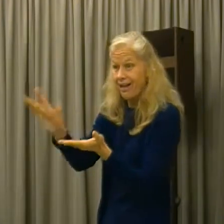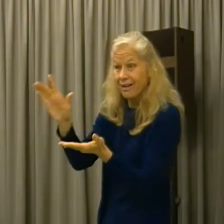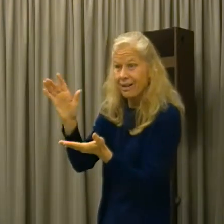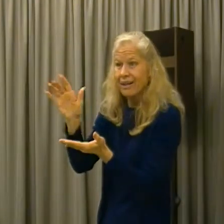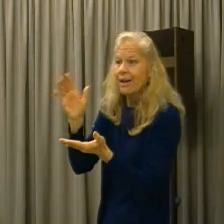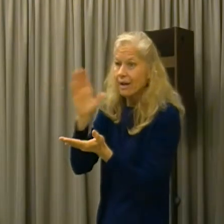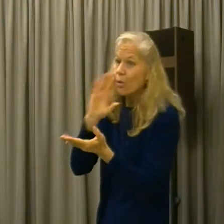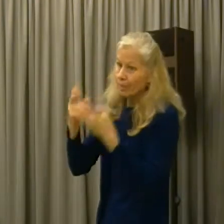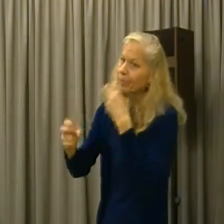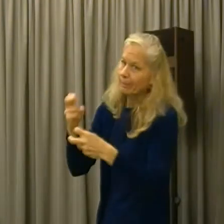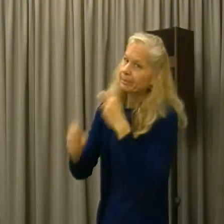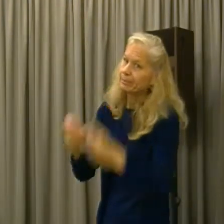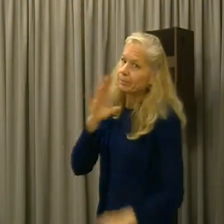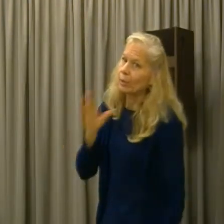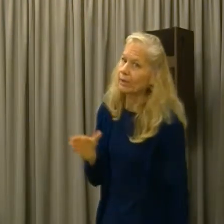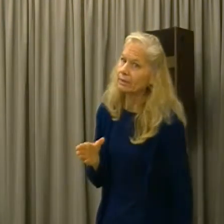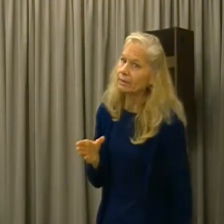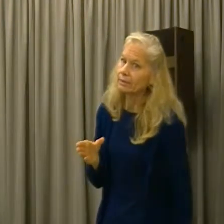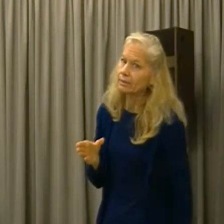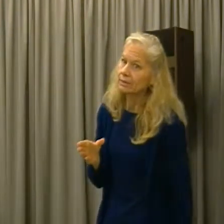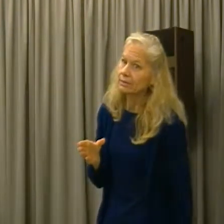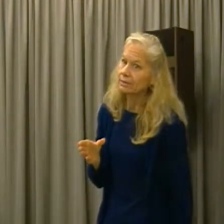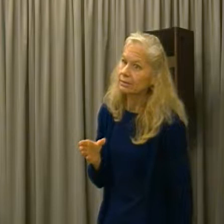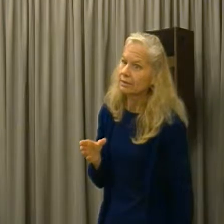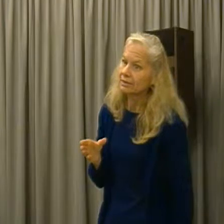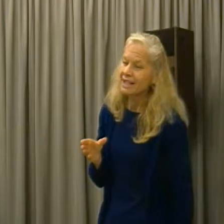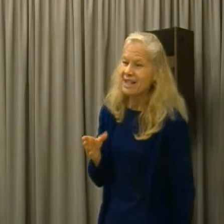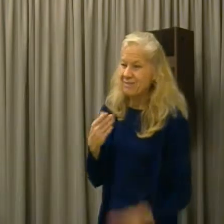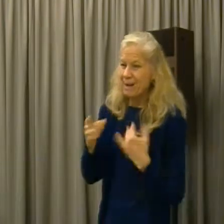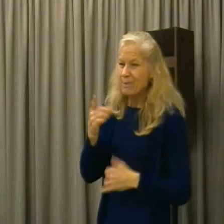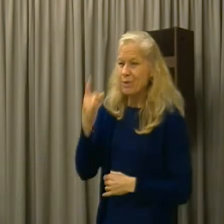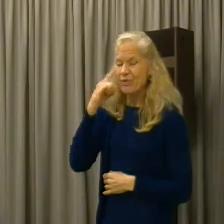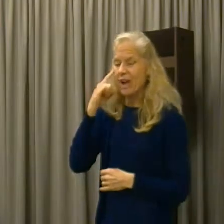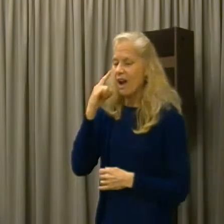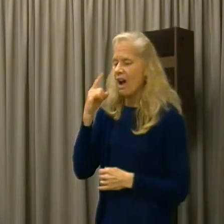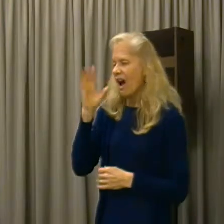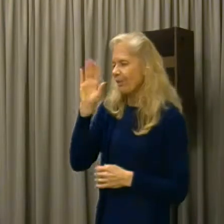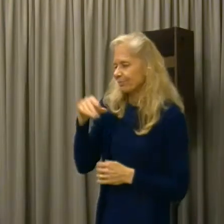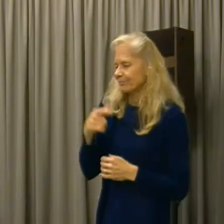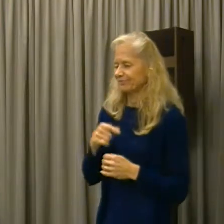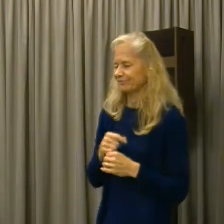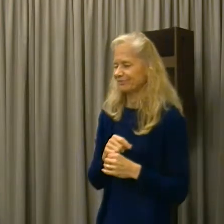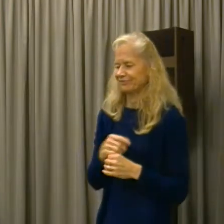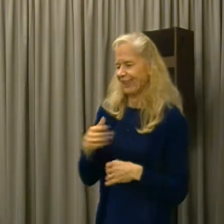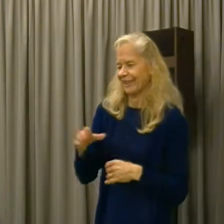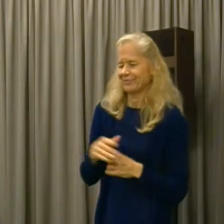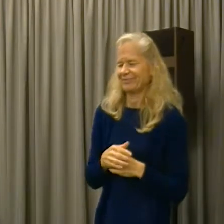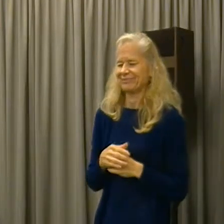You won't just slide aside, oh, it'll miss me. Oh, no, no, no, no, no. That's not what the Bible says.